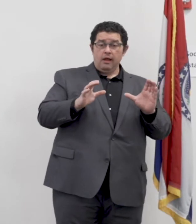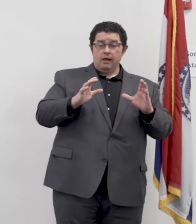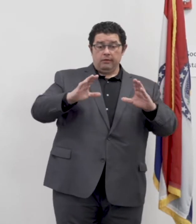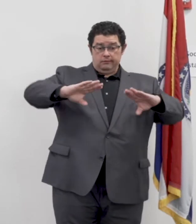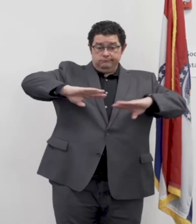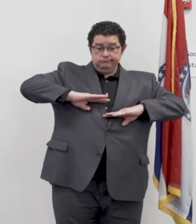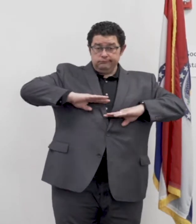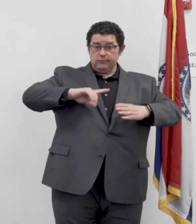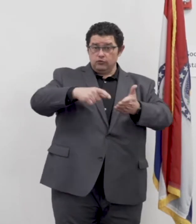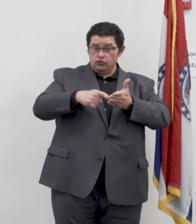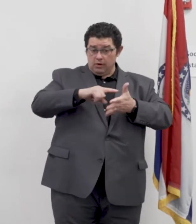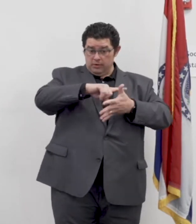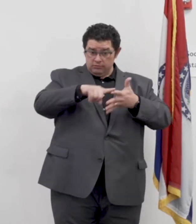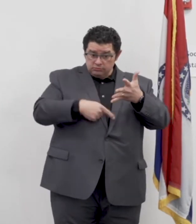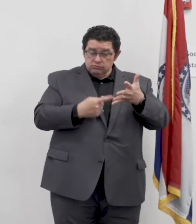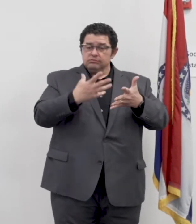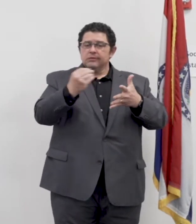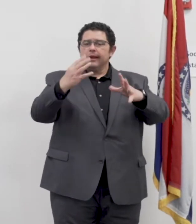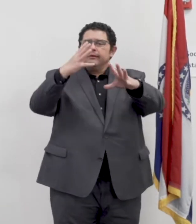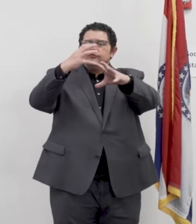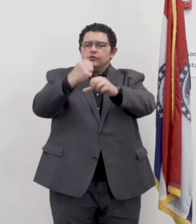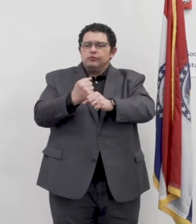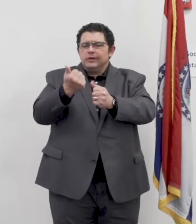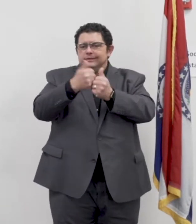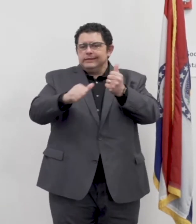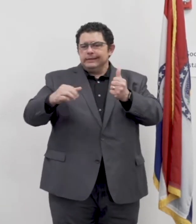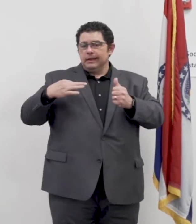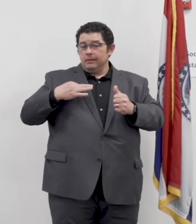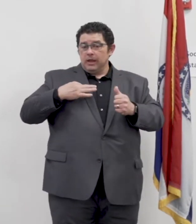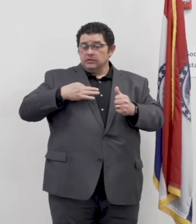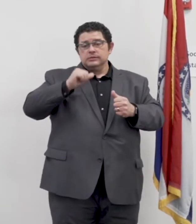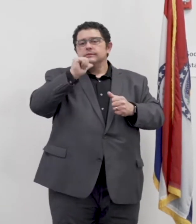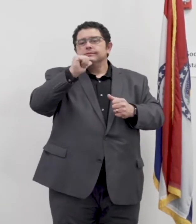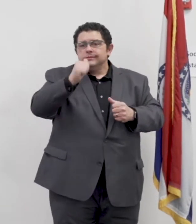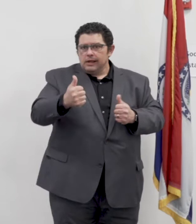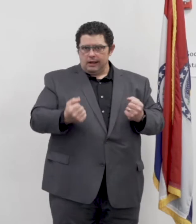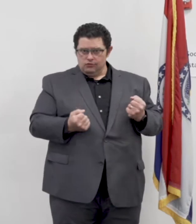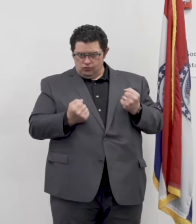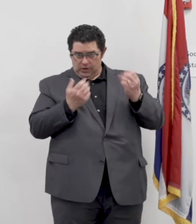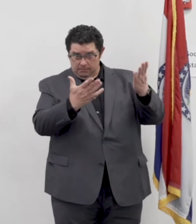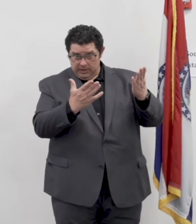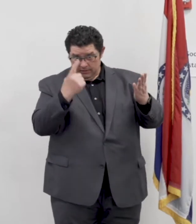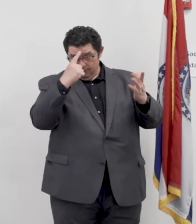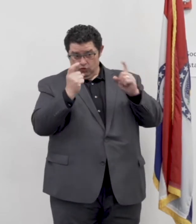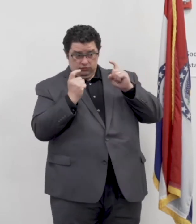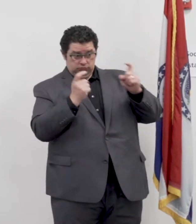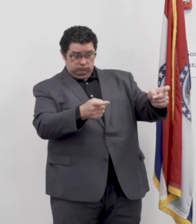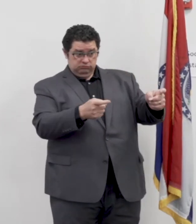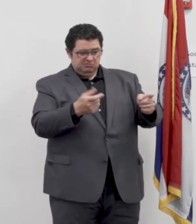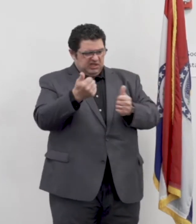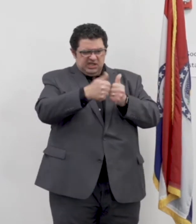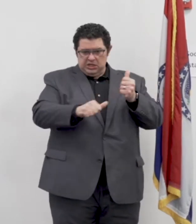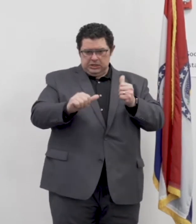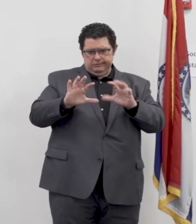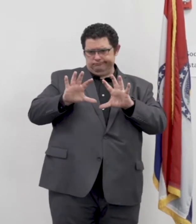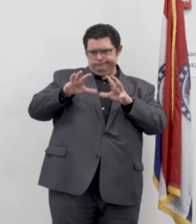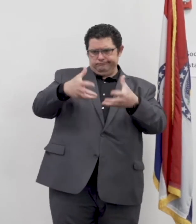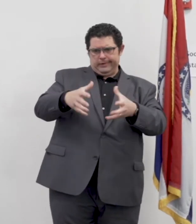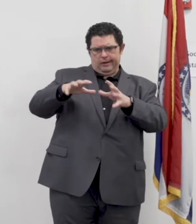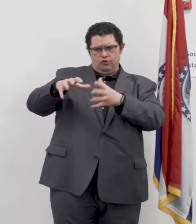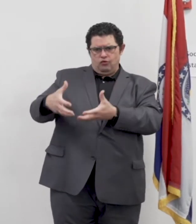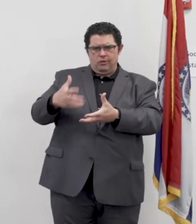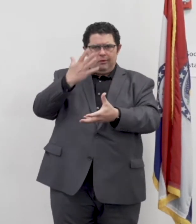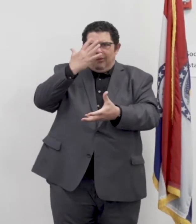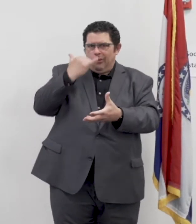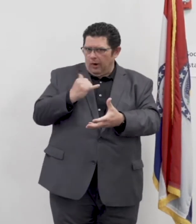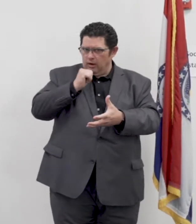program, to also summarize any applications that were not recommended and any categories for which they were